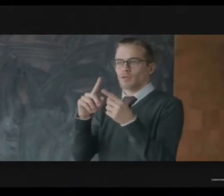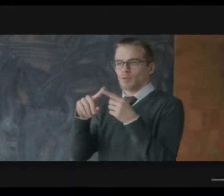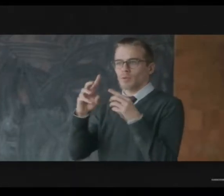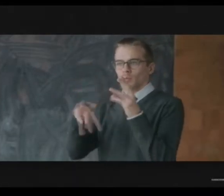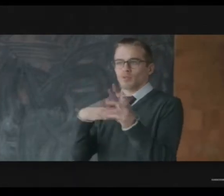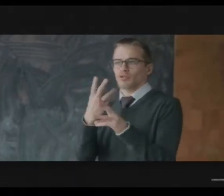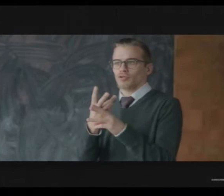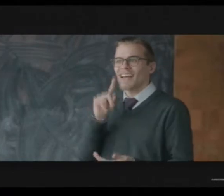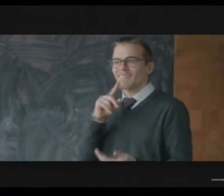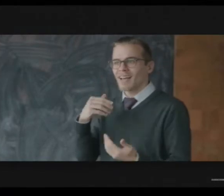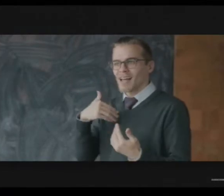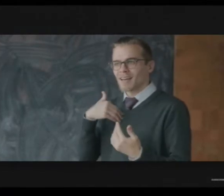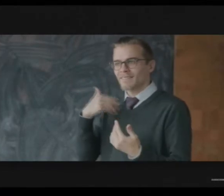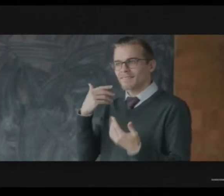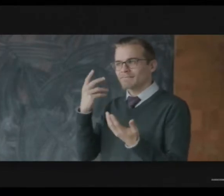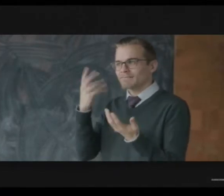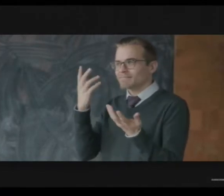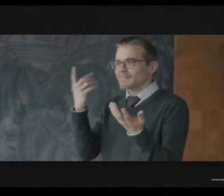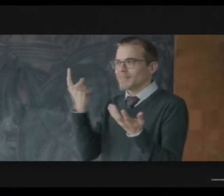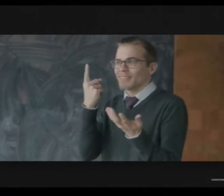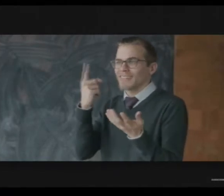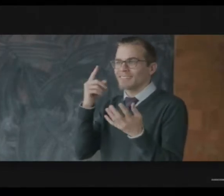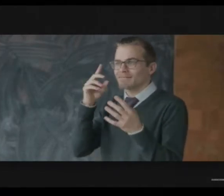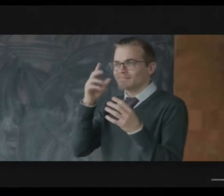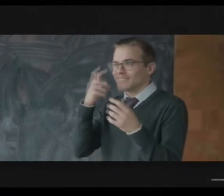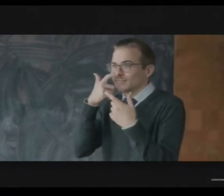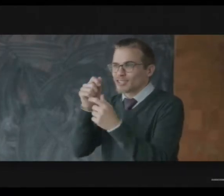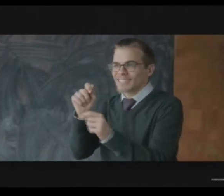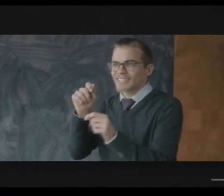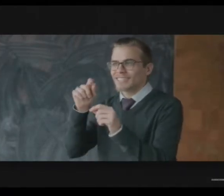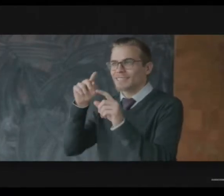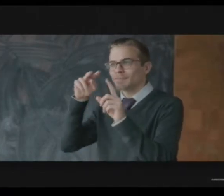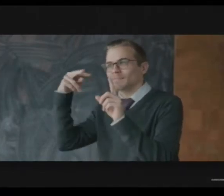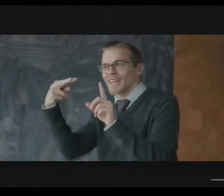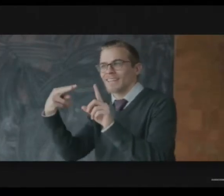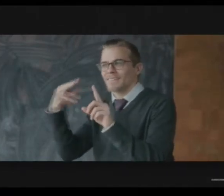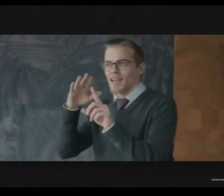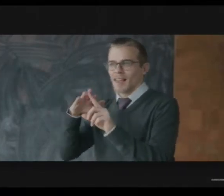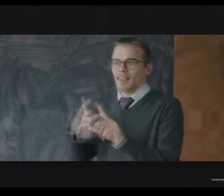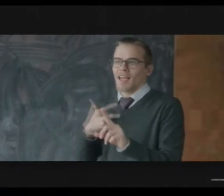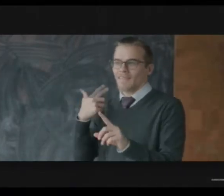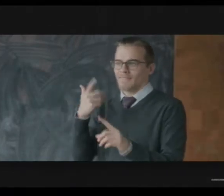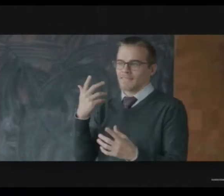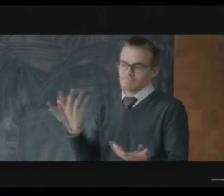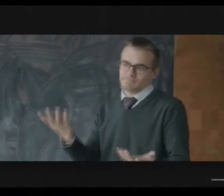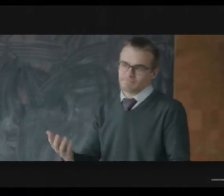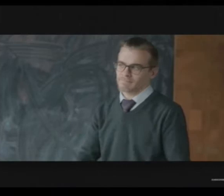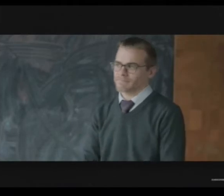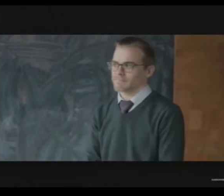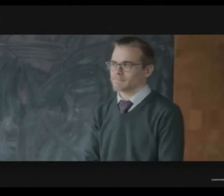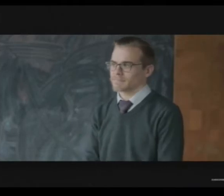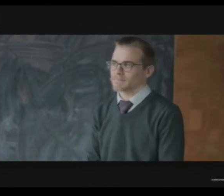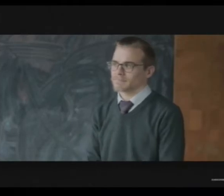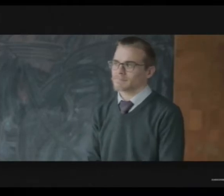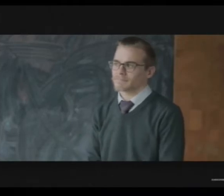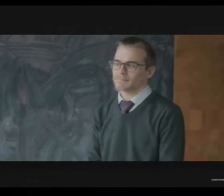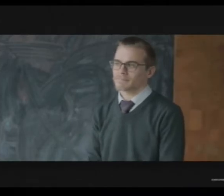the world, that being deaf confers some very interesting perspectives on life.